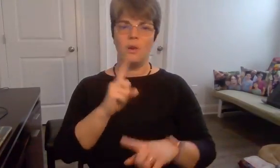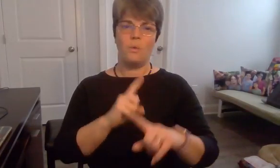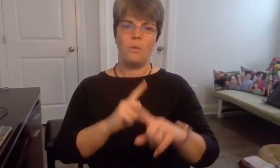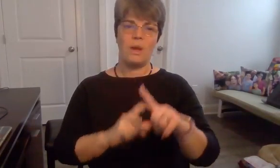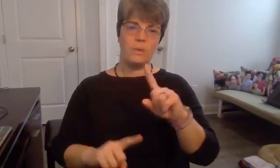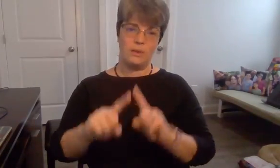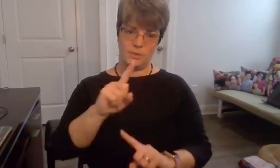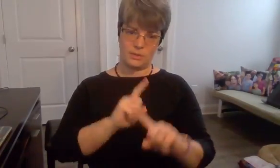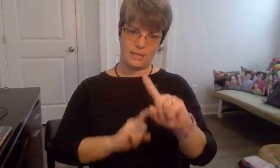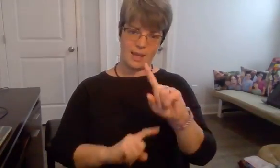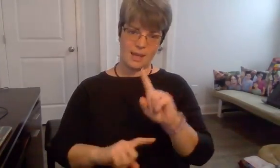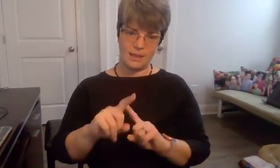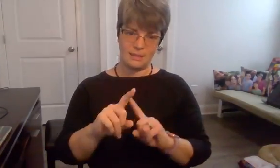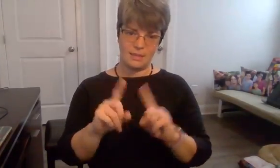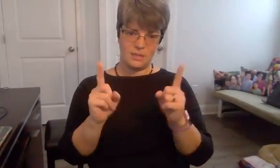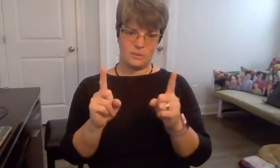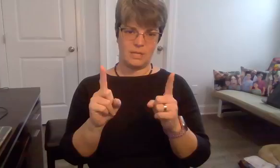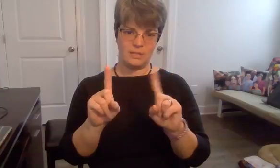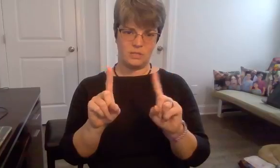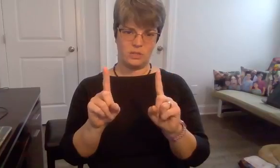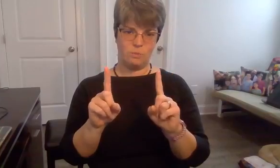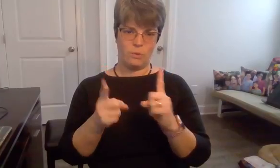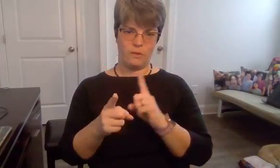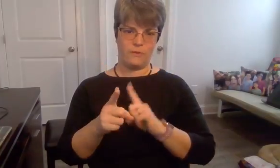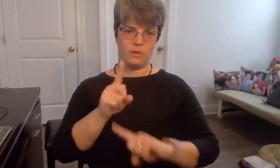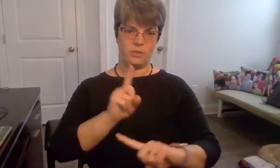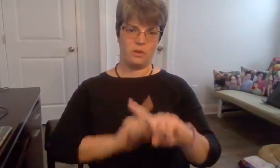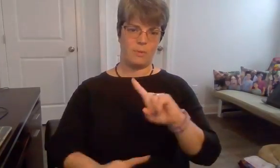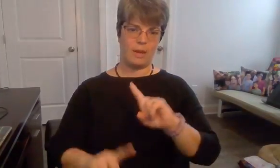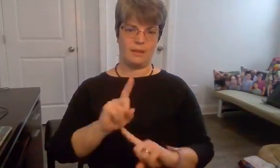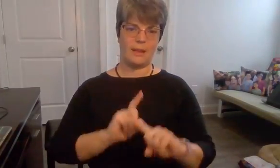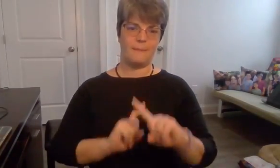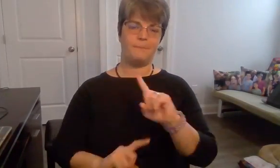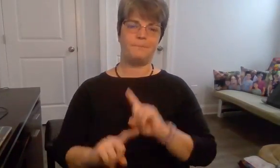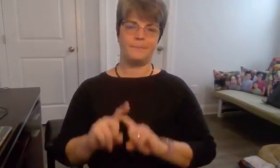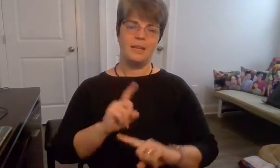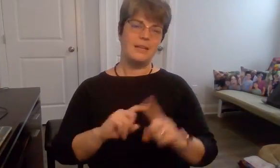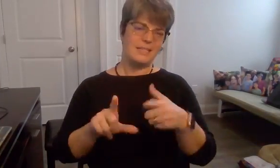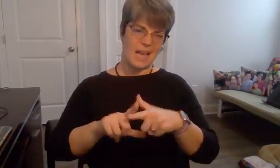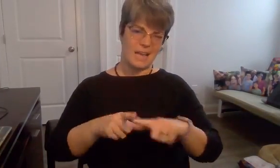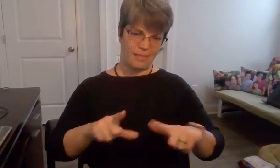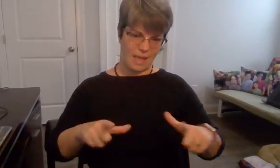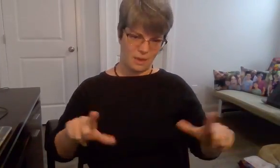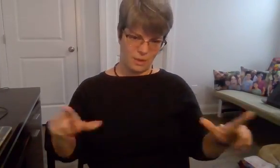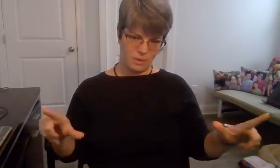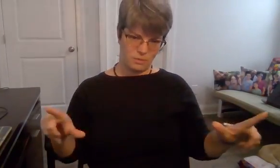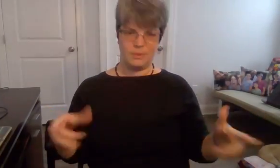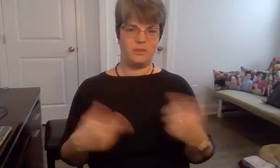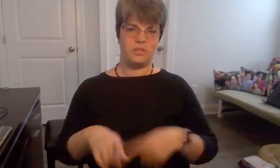when we use our signs. So signs is just 2 pointer fingers and you go back like that. Sign language, but you can just do